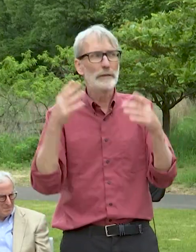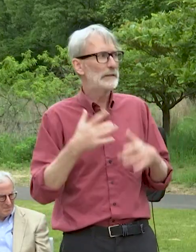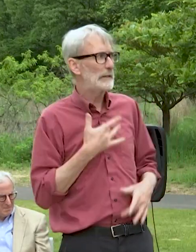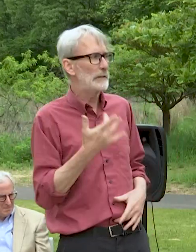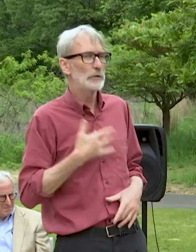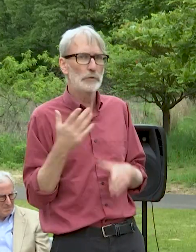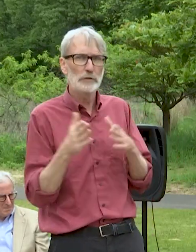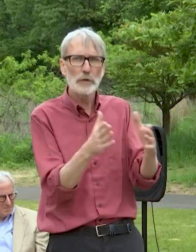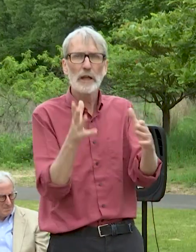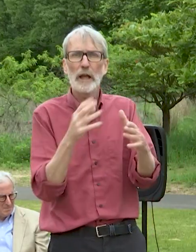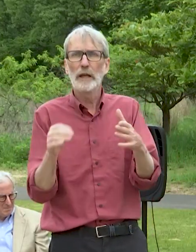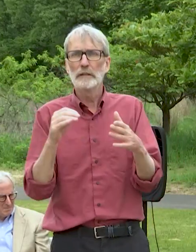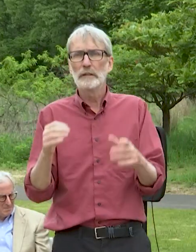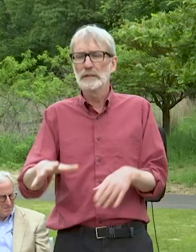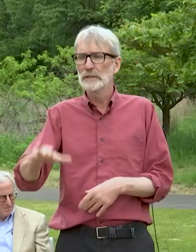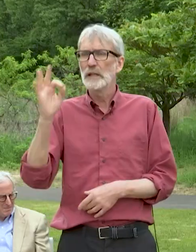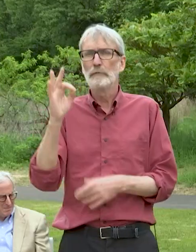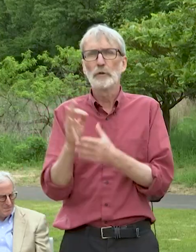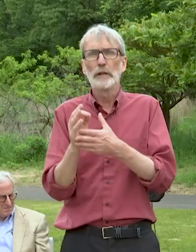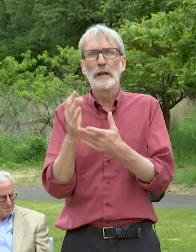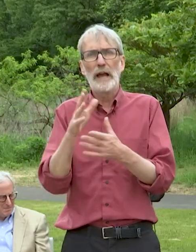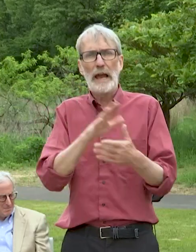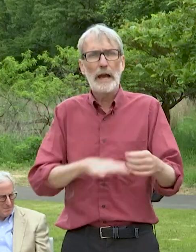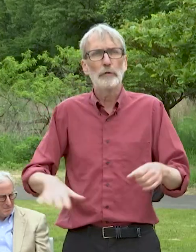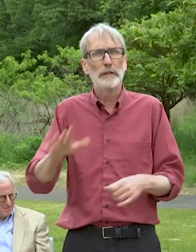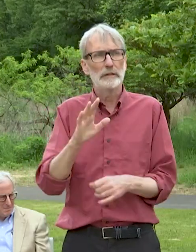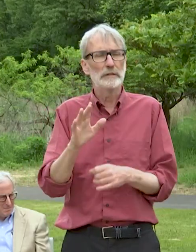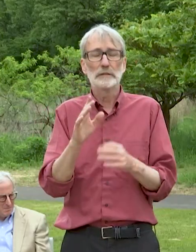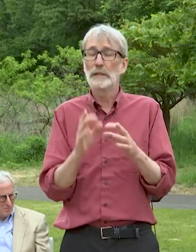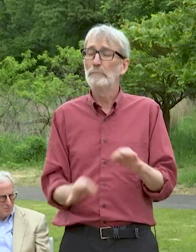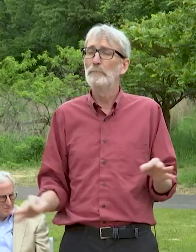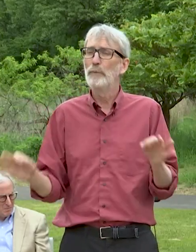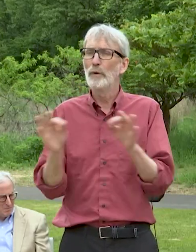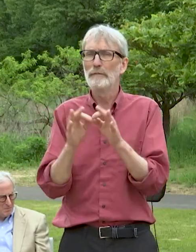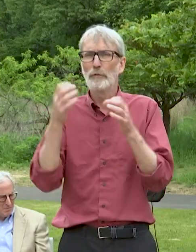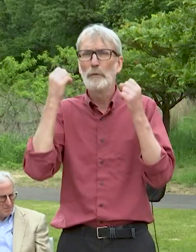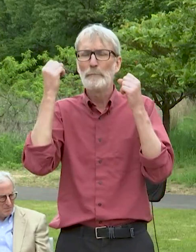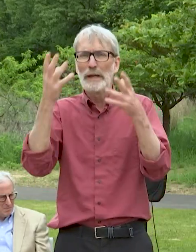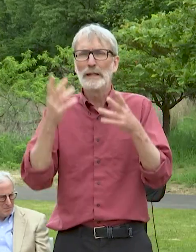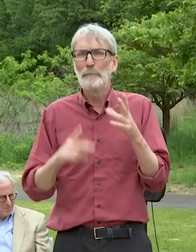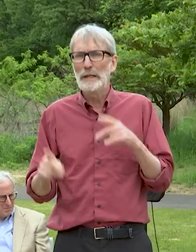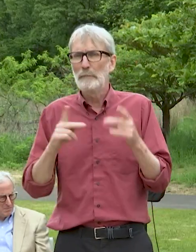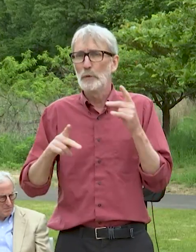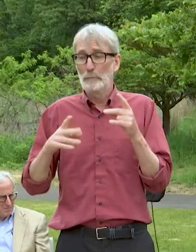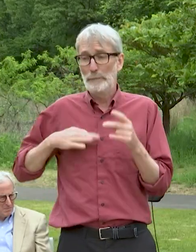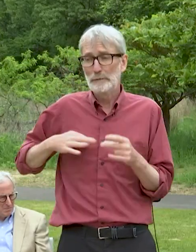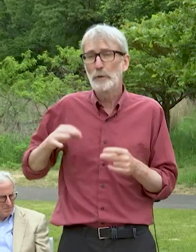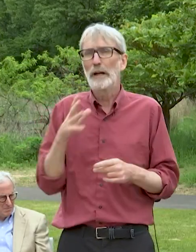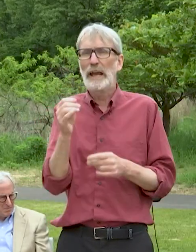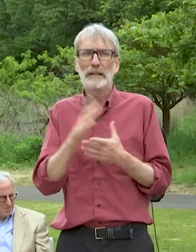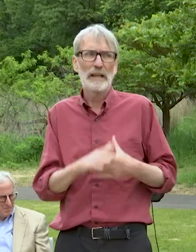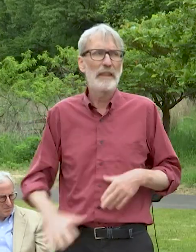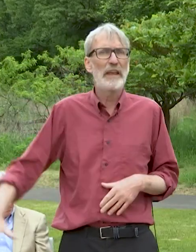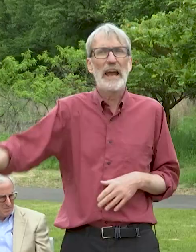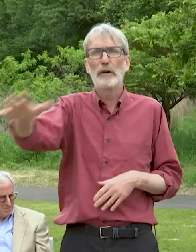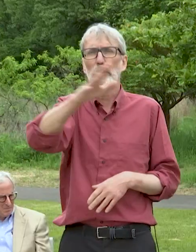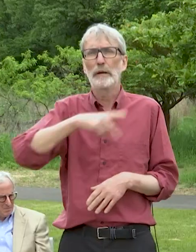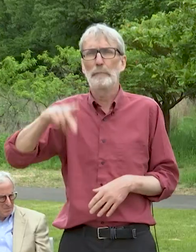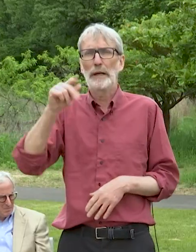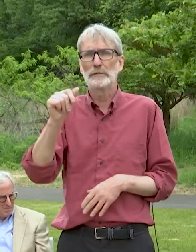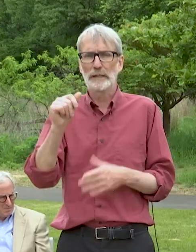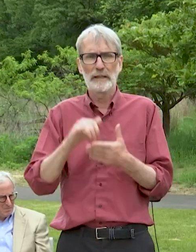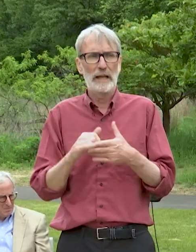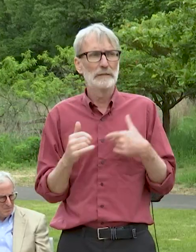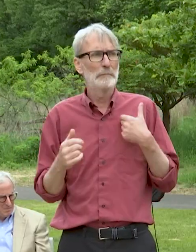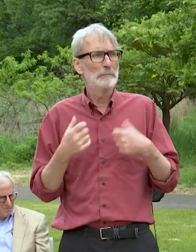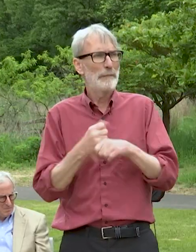and the Discovery section of this as well, how important that's going to be to so many folks, not just from the City of Pittsburgh, but from our region. And that's what makes Pittsburgh